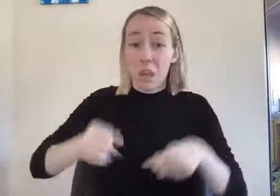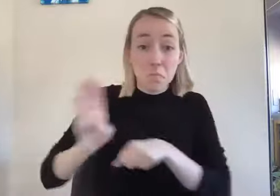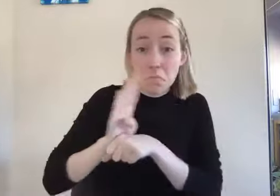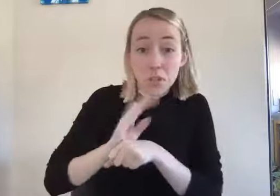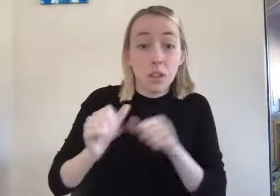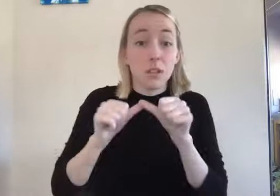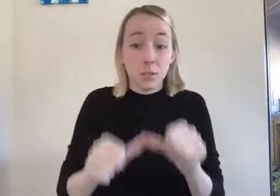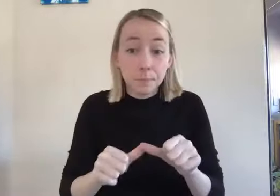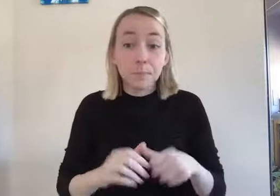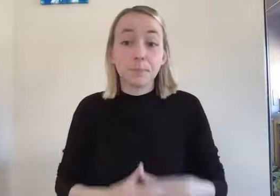You can stay busy.